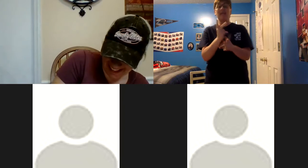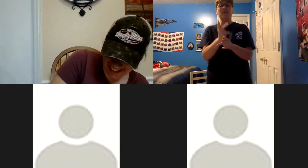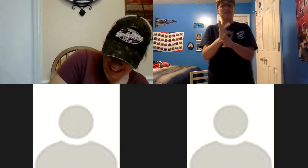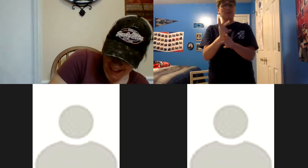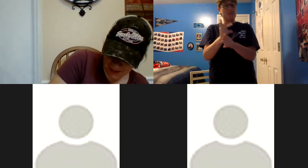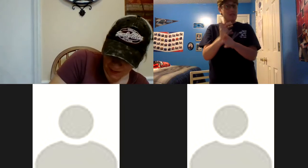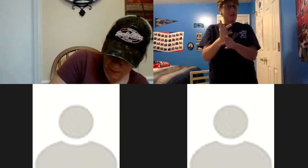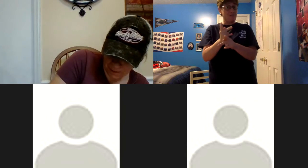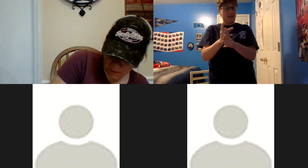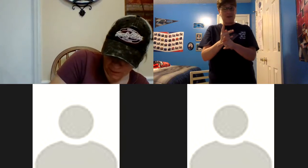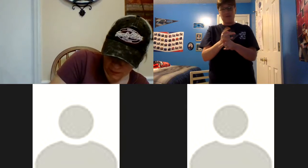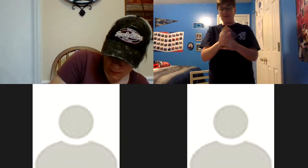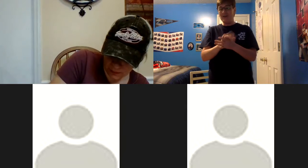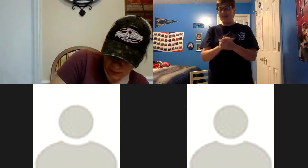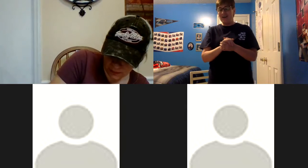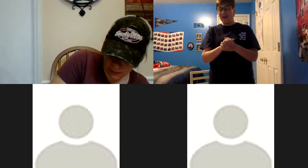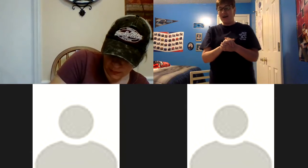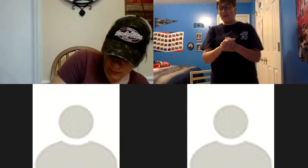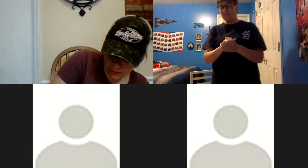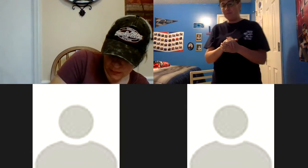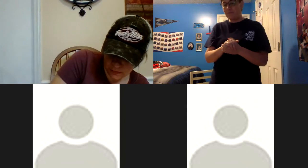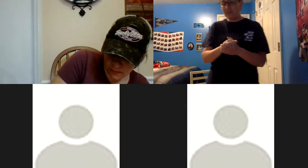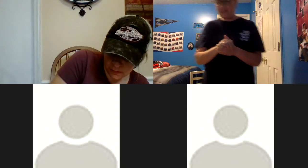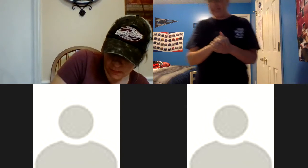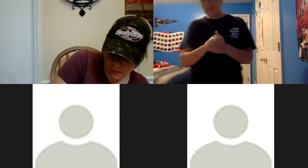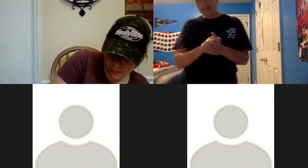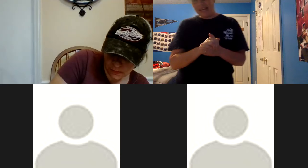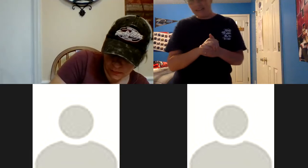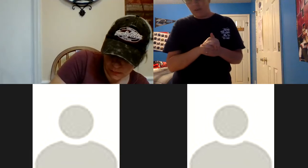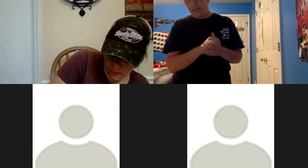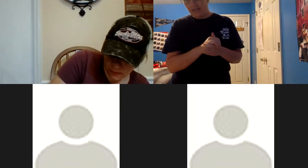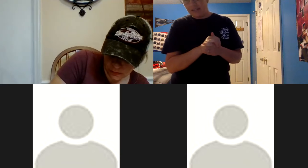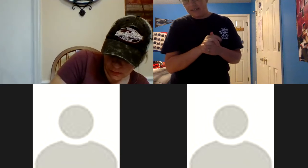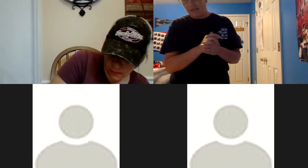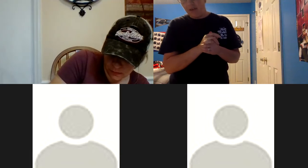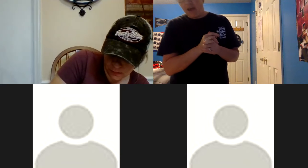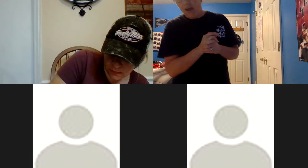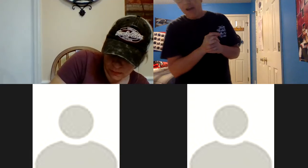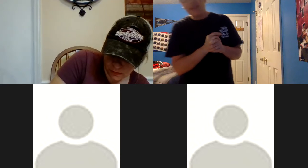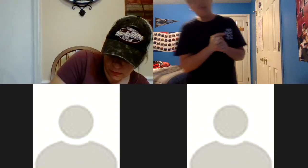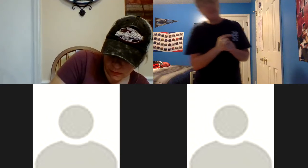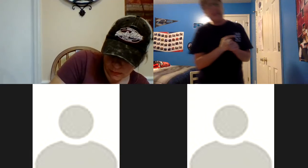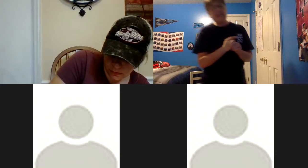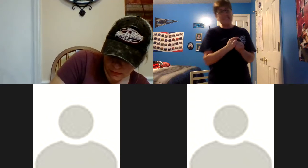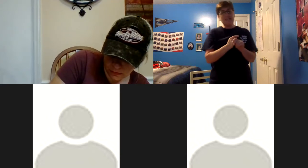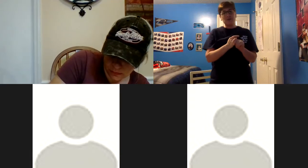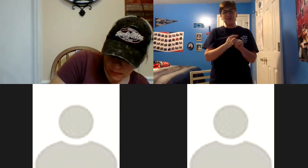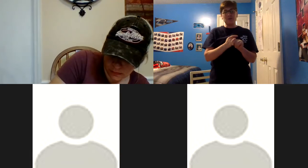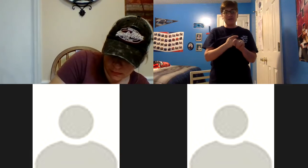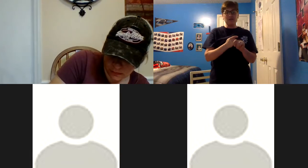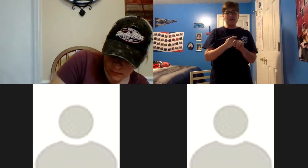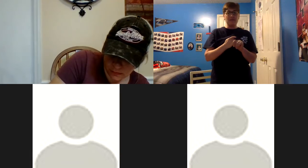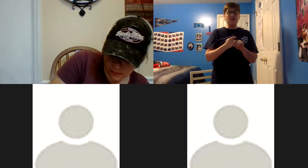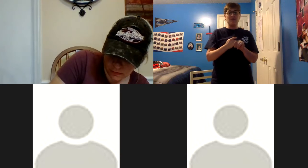is. Anyway, so we're just going to go with be careful. Because I can't think what that is now. All right, and then we've got dinner.